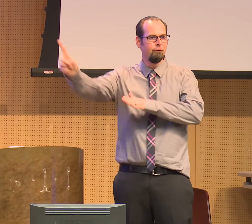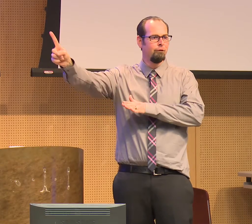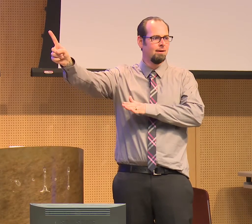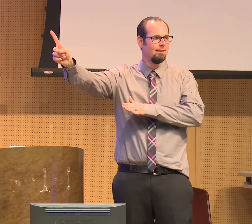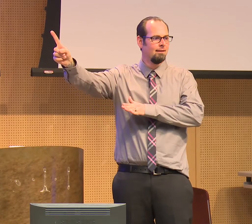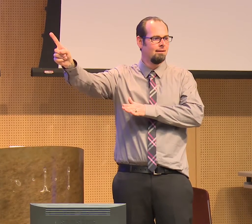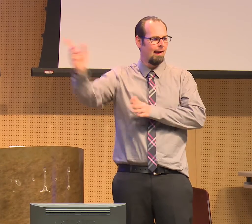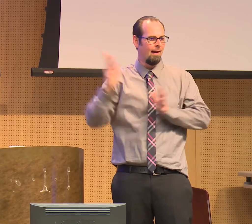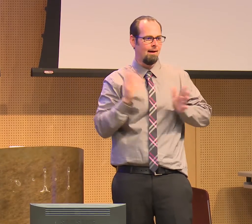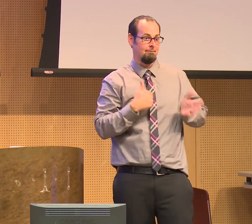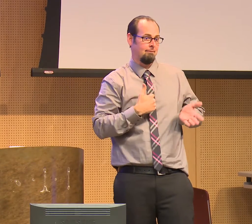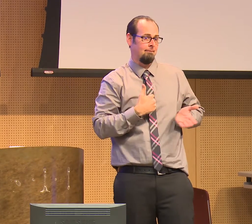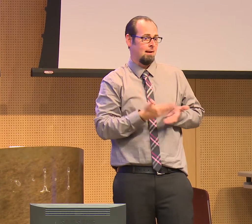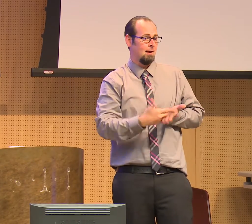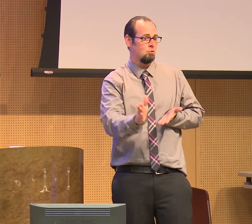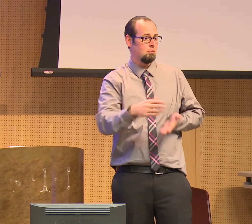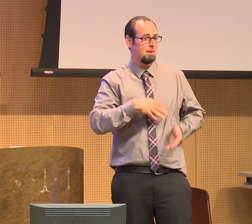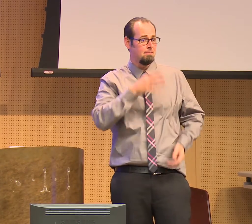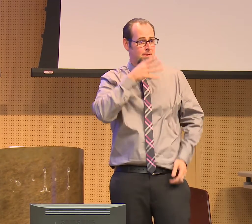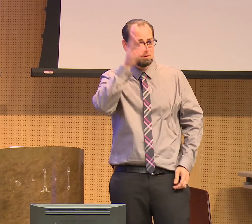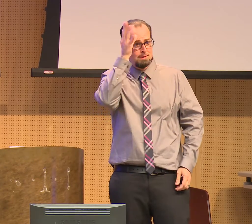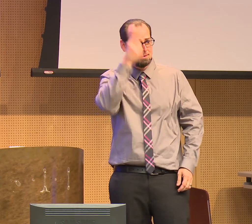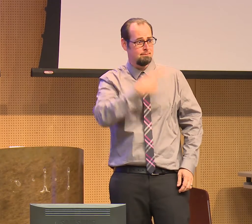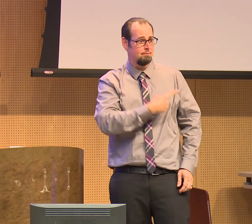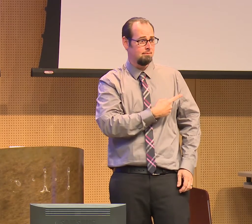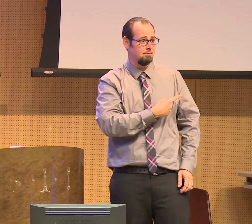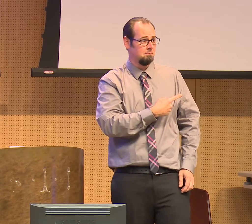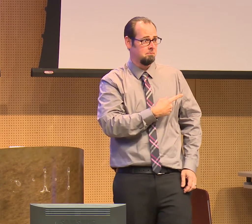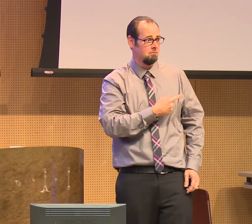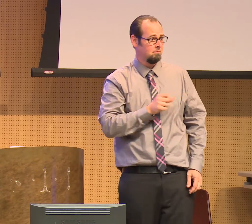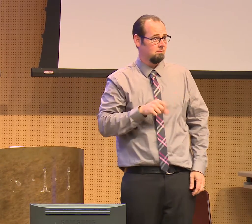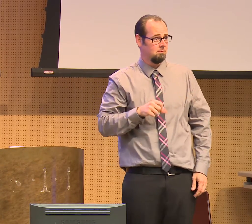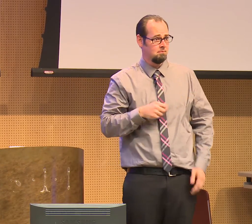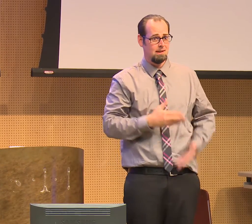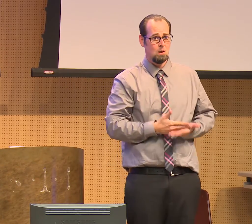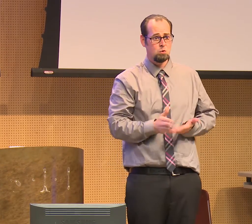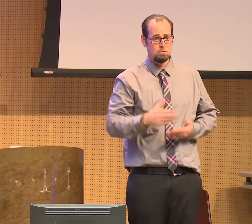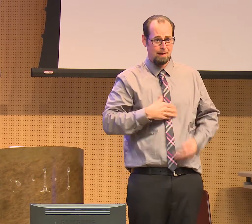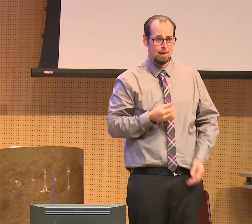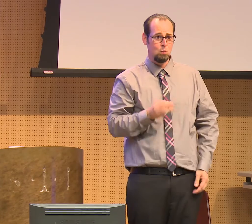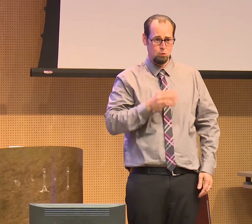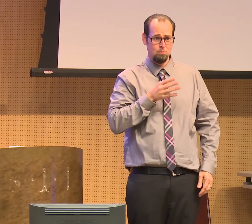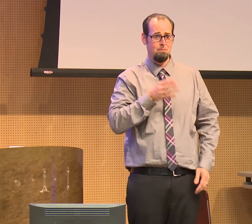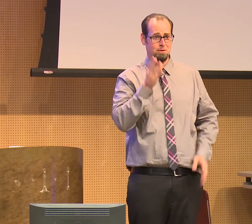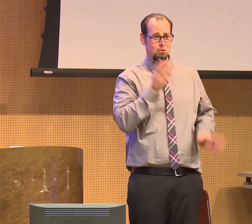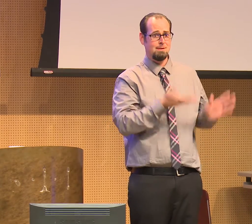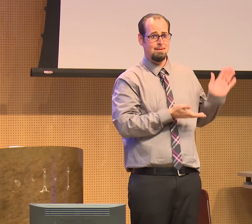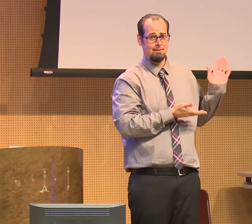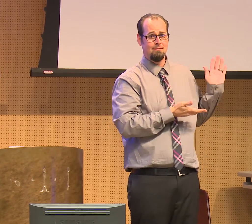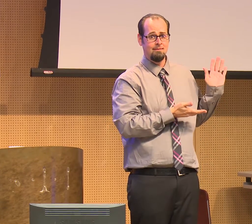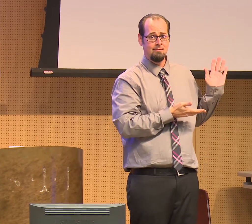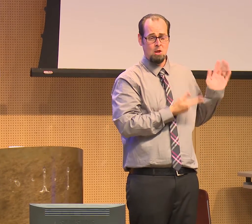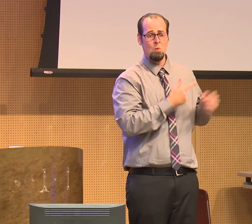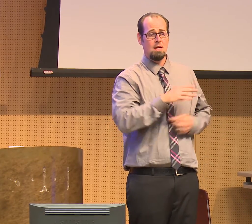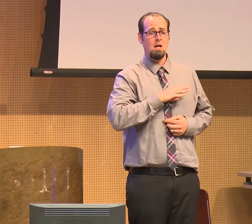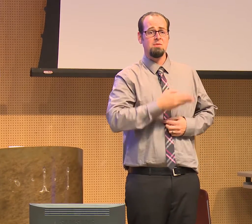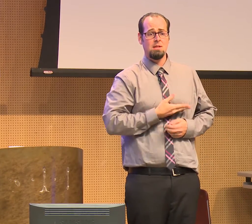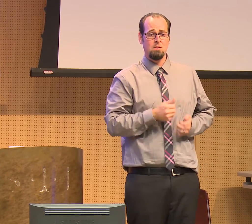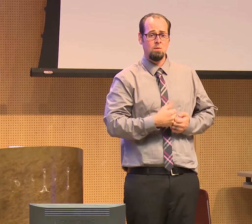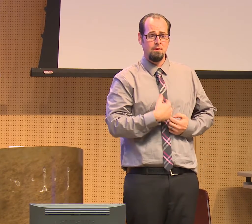took off in another direction, kind of dismissed my parents. My parents went off on their own. I don't know if they